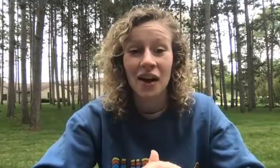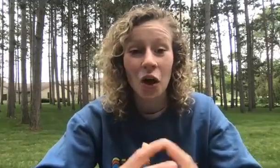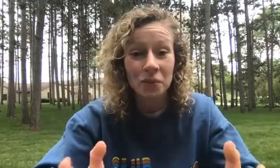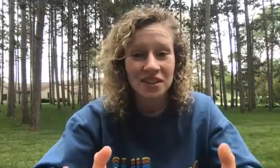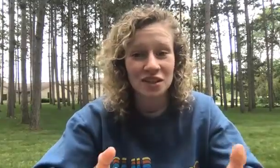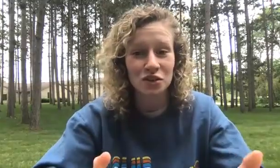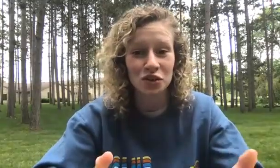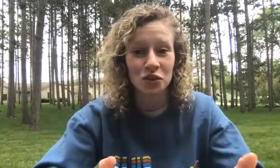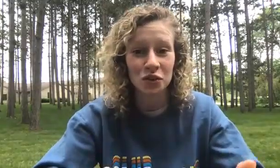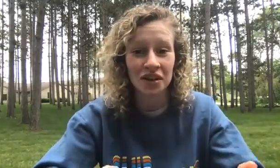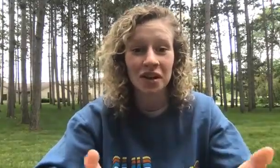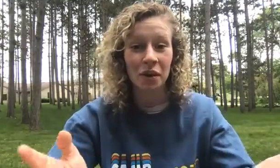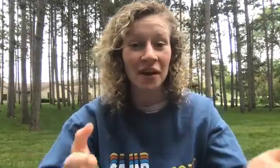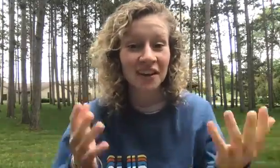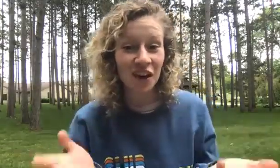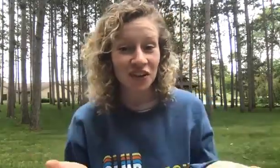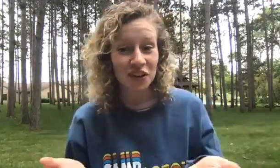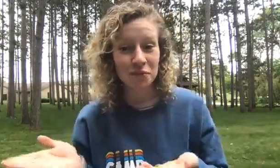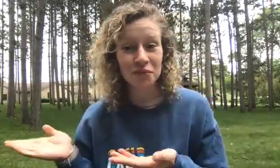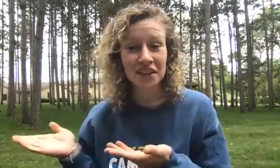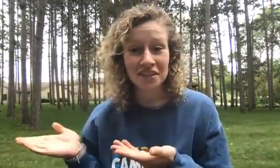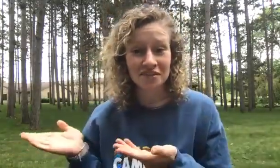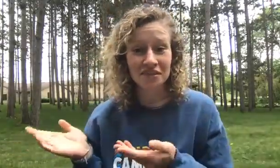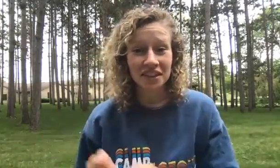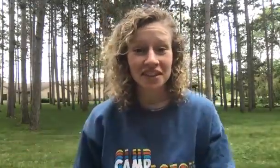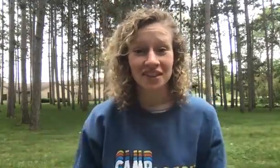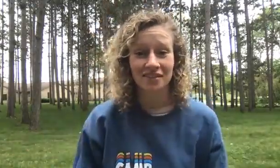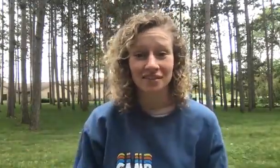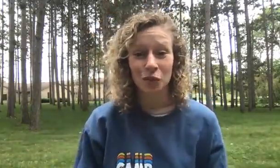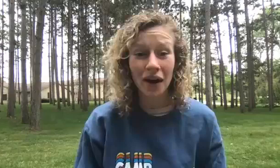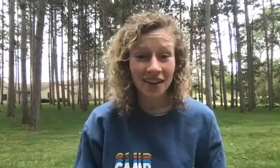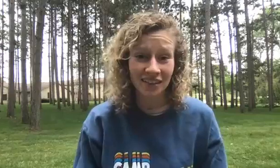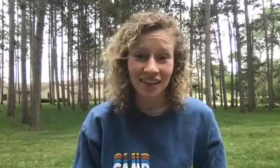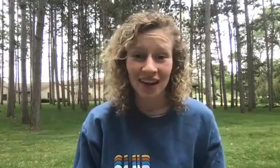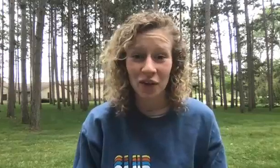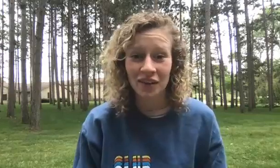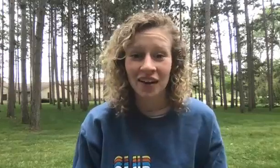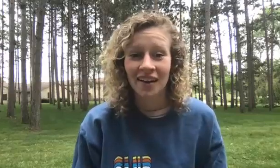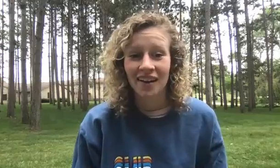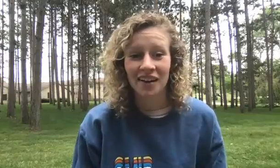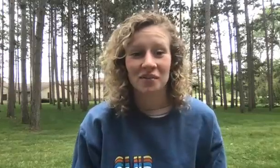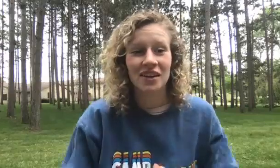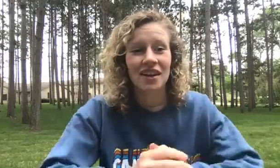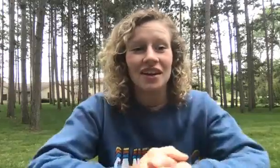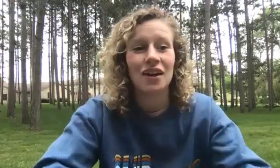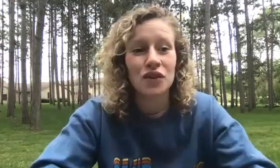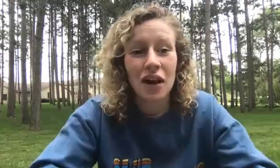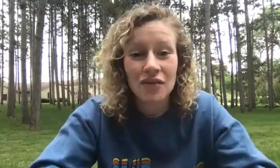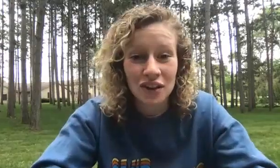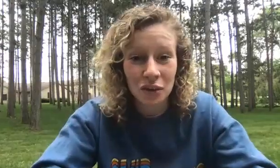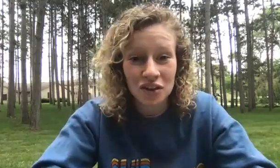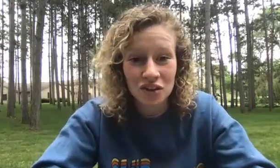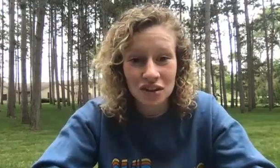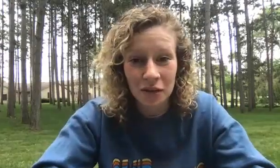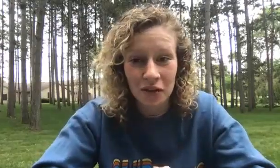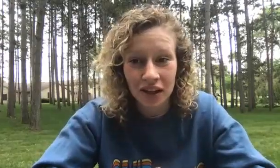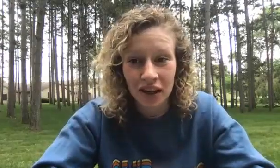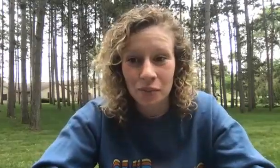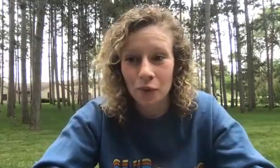hope to see you soon. My backyard looks really, really quiet right now. If you have any questions about camp